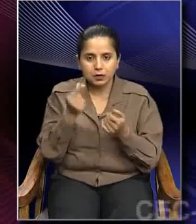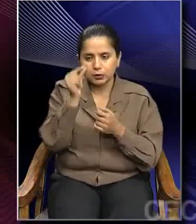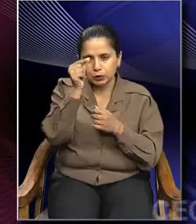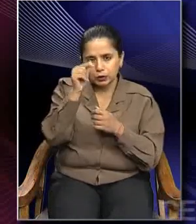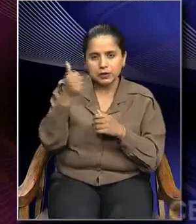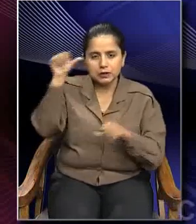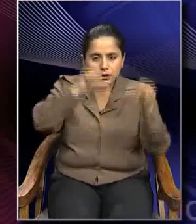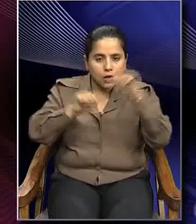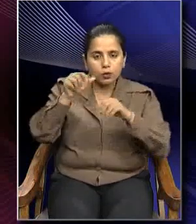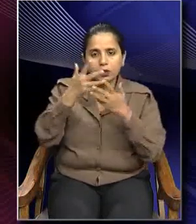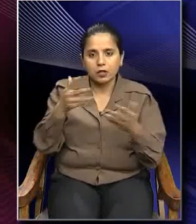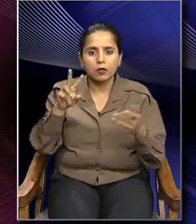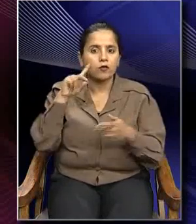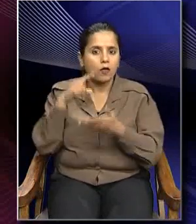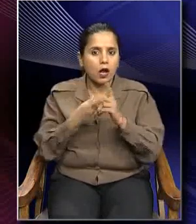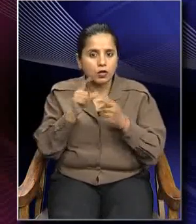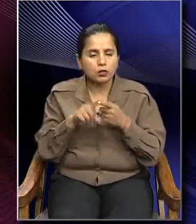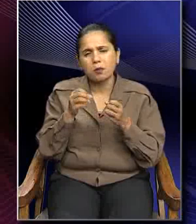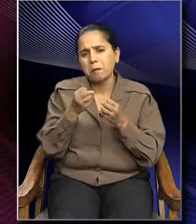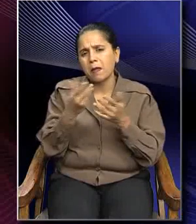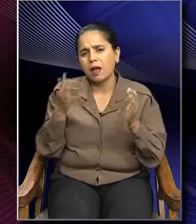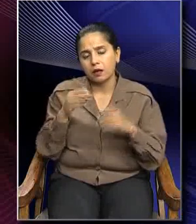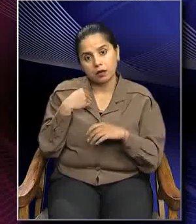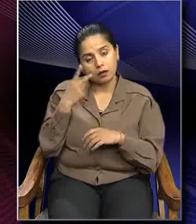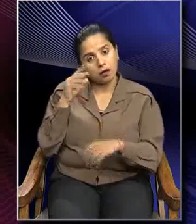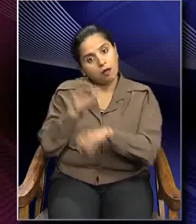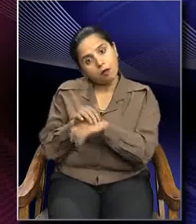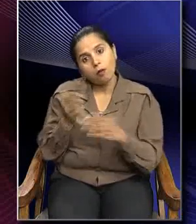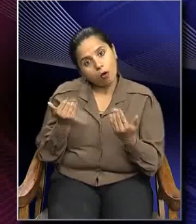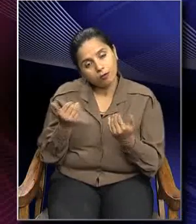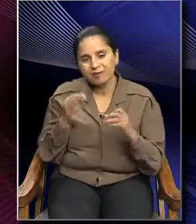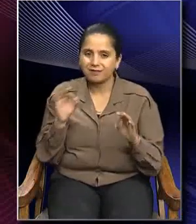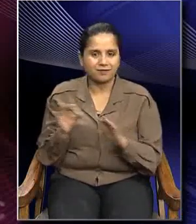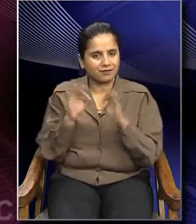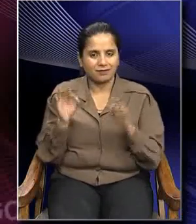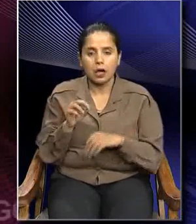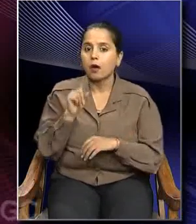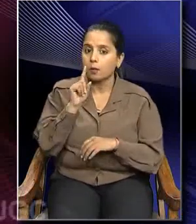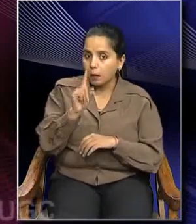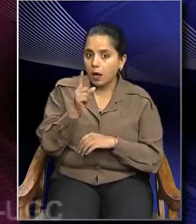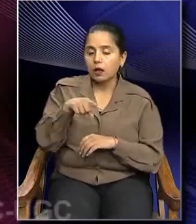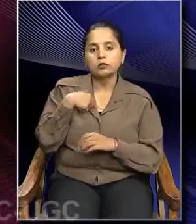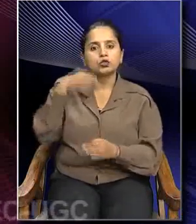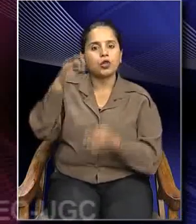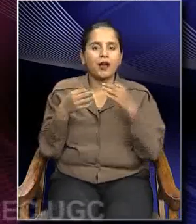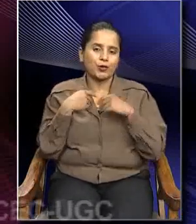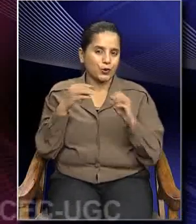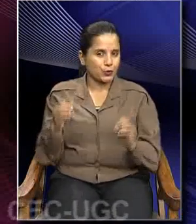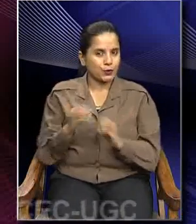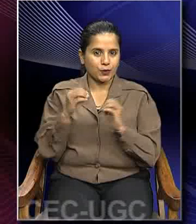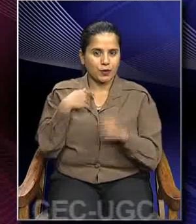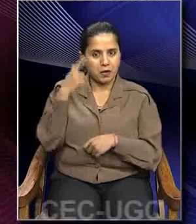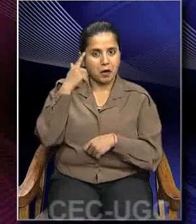virtue, vice, etc. Yet, we do not judge them to